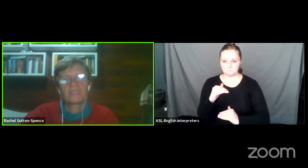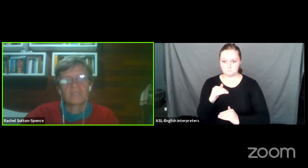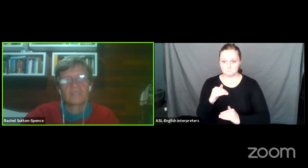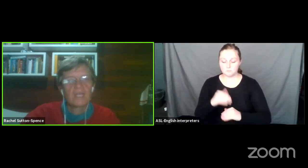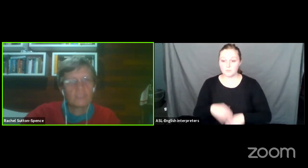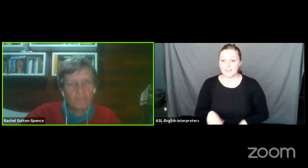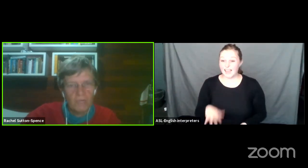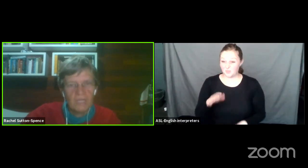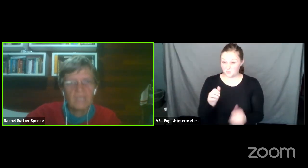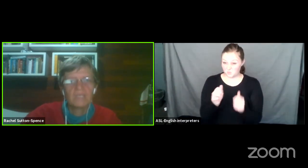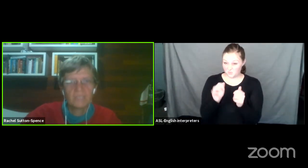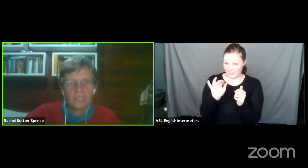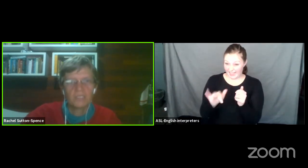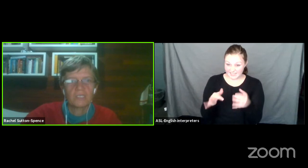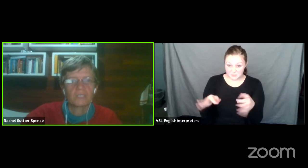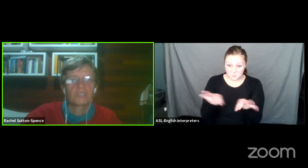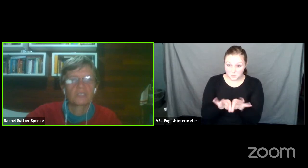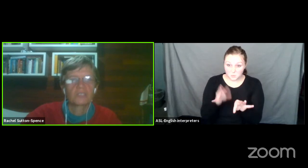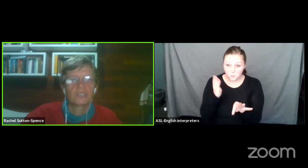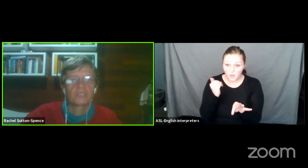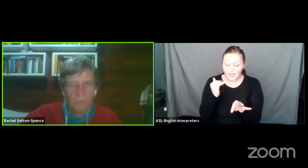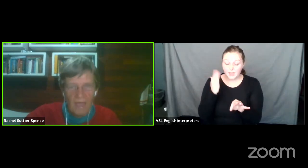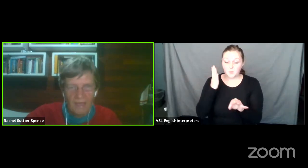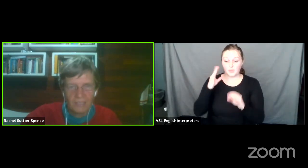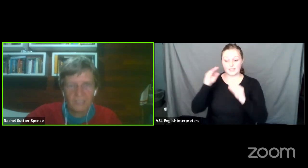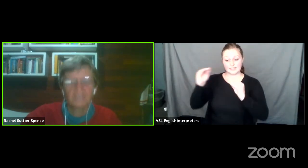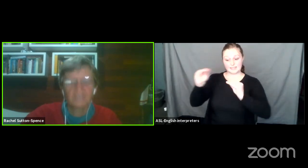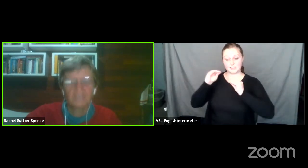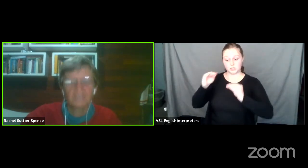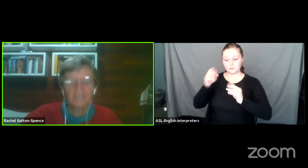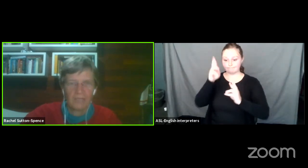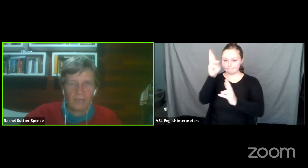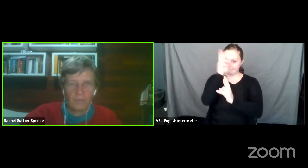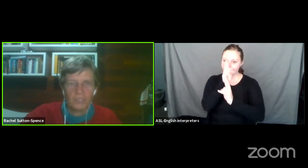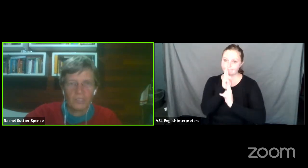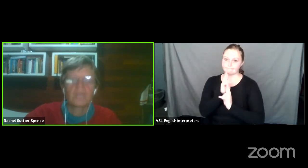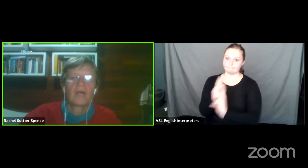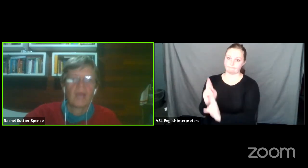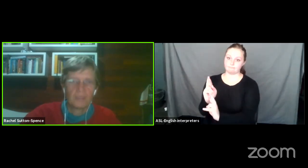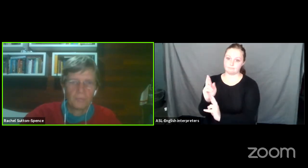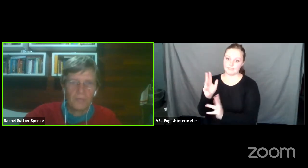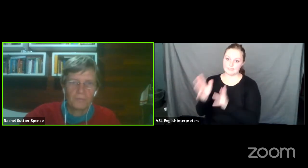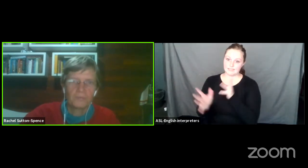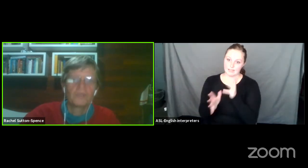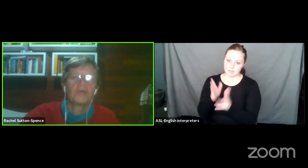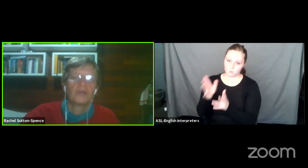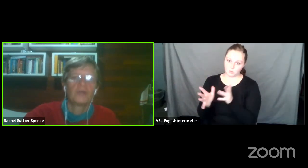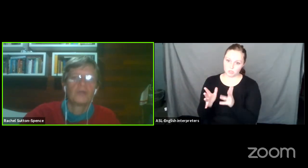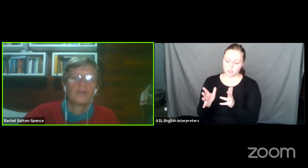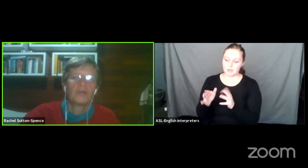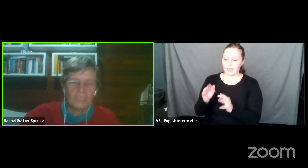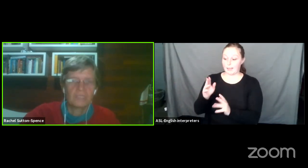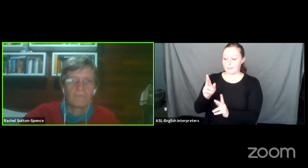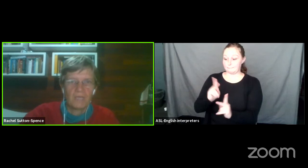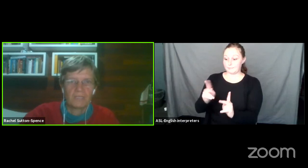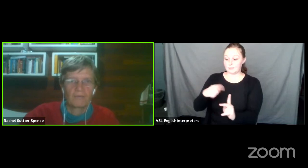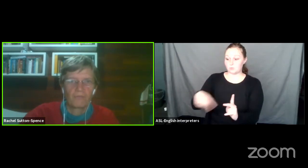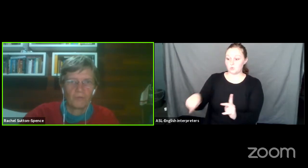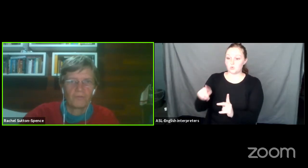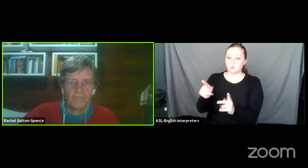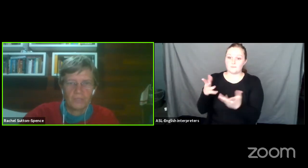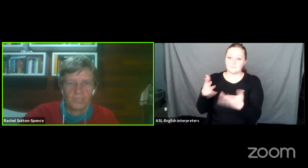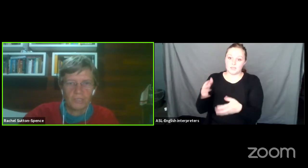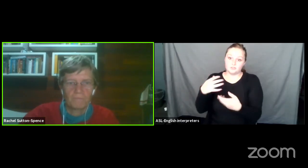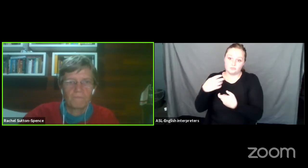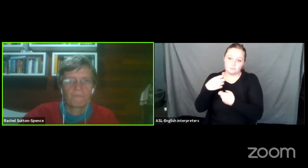thing is it really teaches us to respect sign languages and the people who produce this amazing